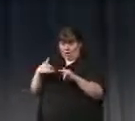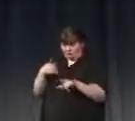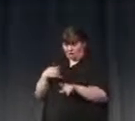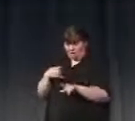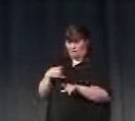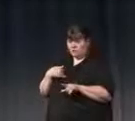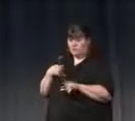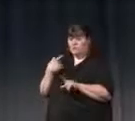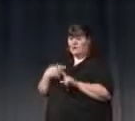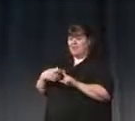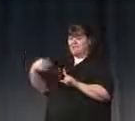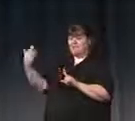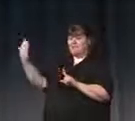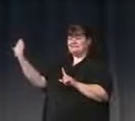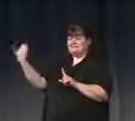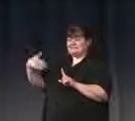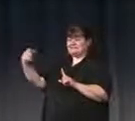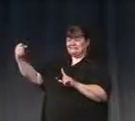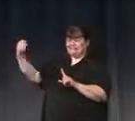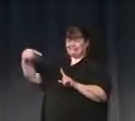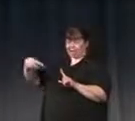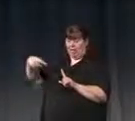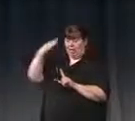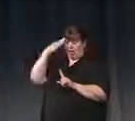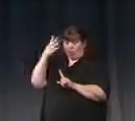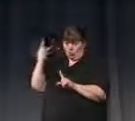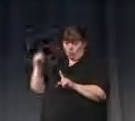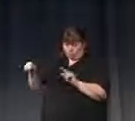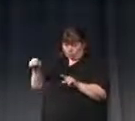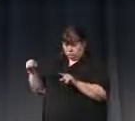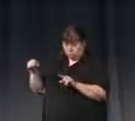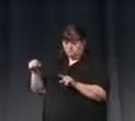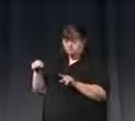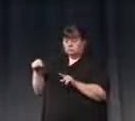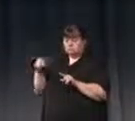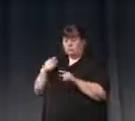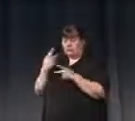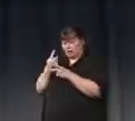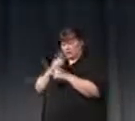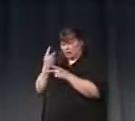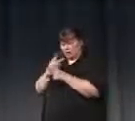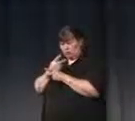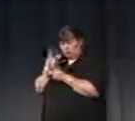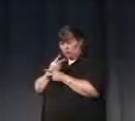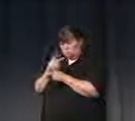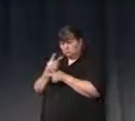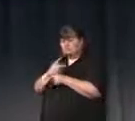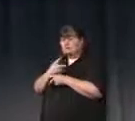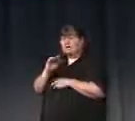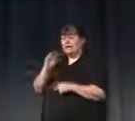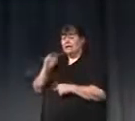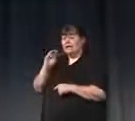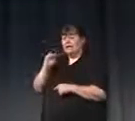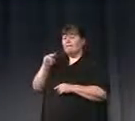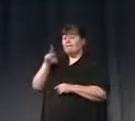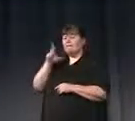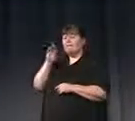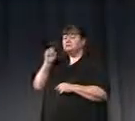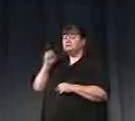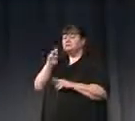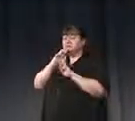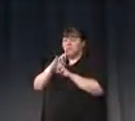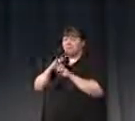as the signal that we put in, which we know what that is, and from those we can actually derive the impulse response, which summarizes the effect